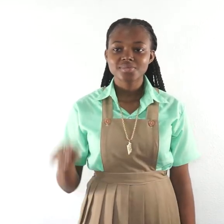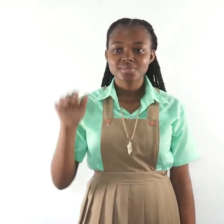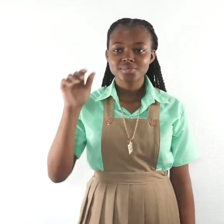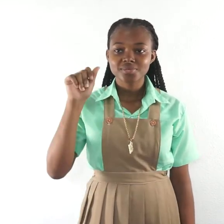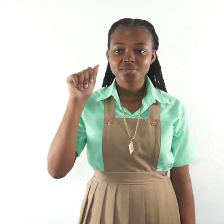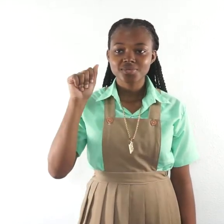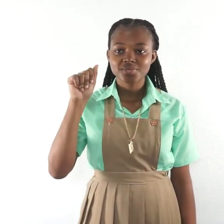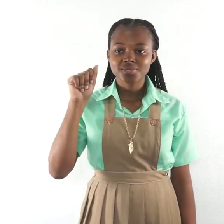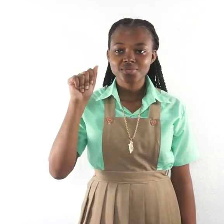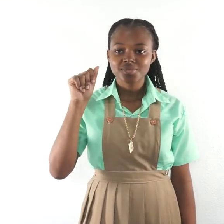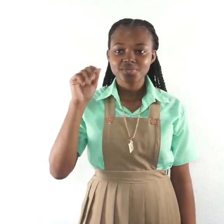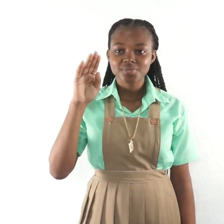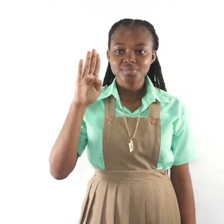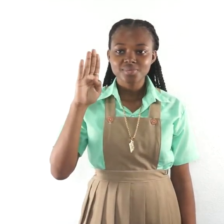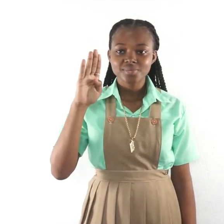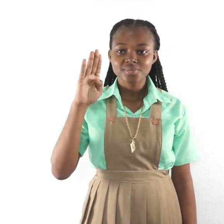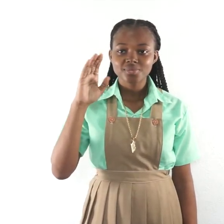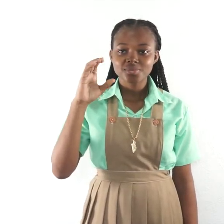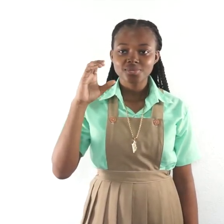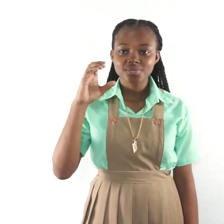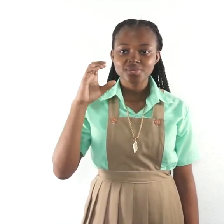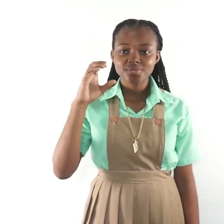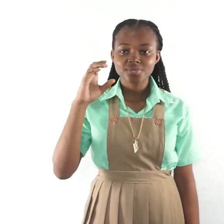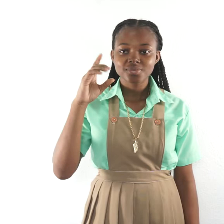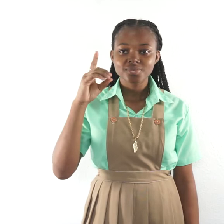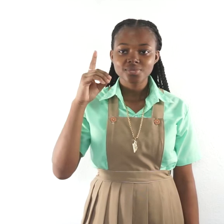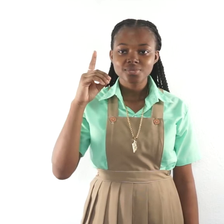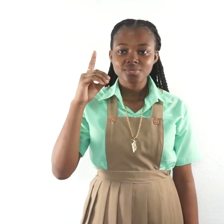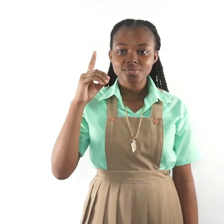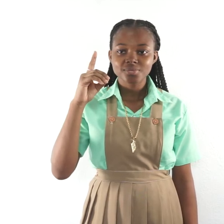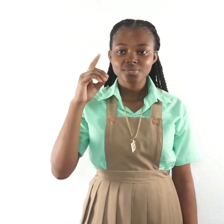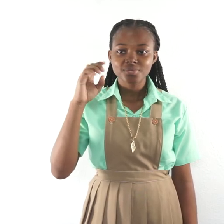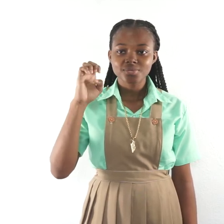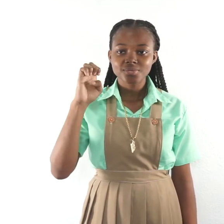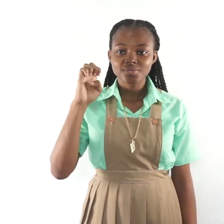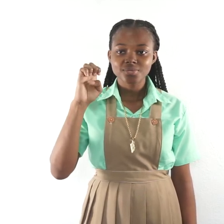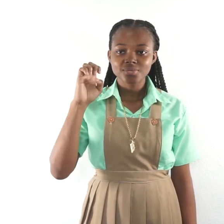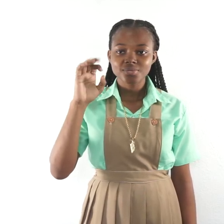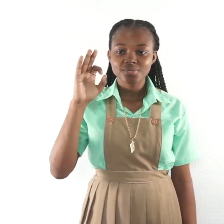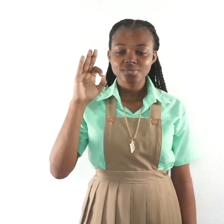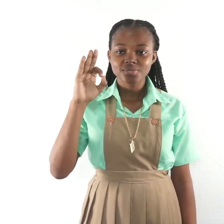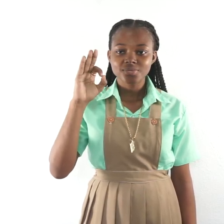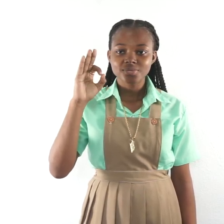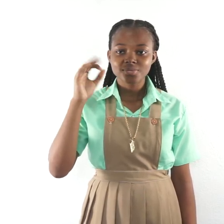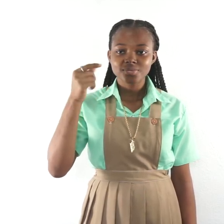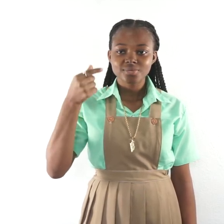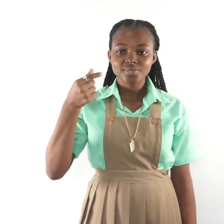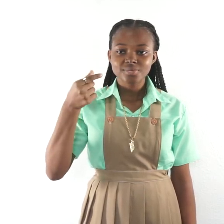A, B, C, D, E, F, G